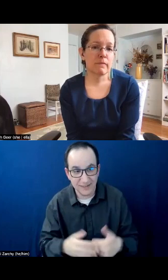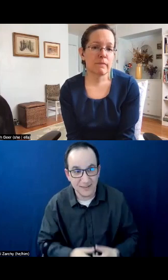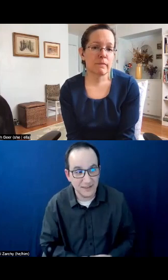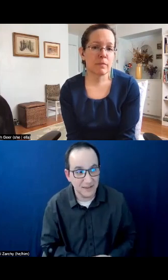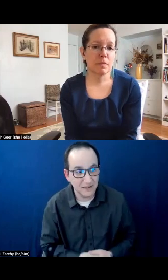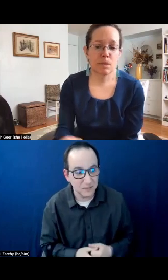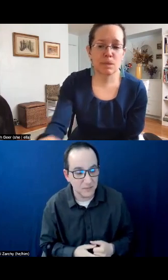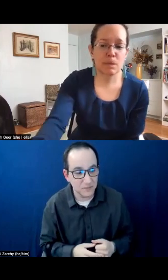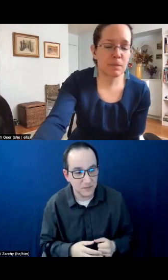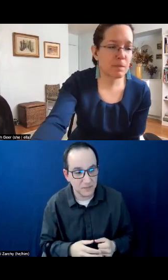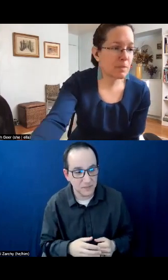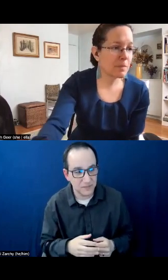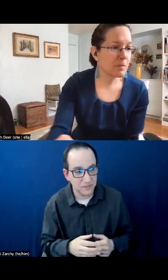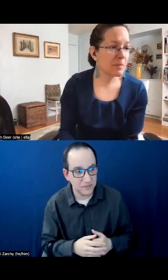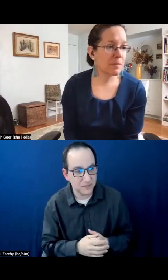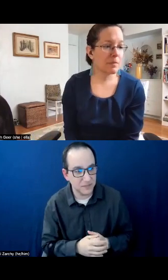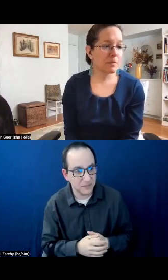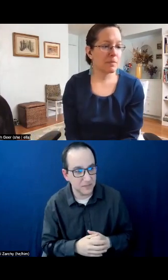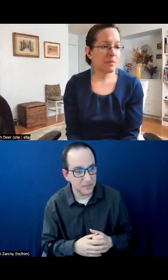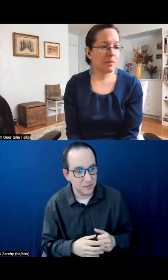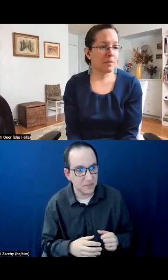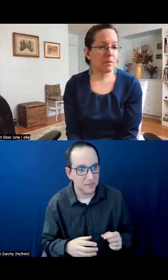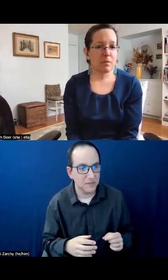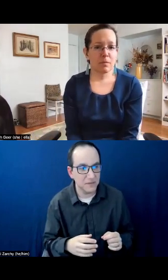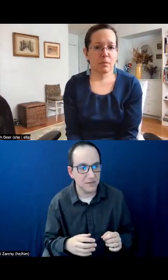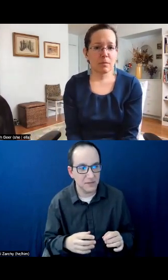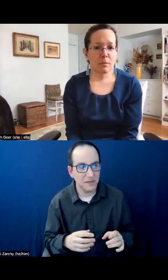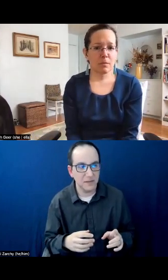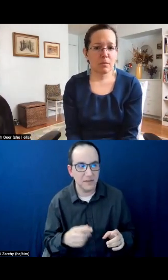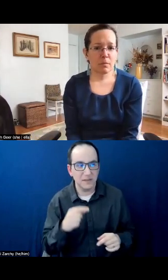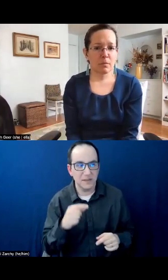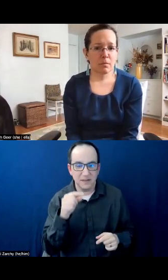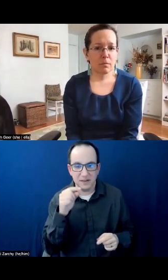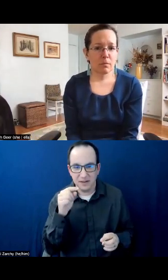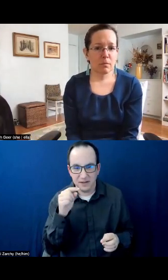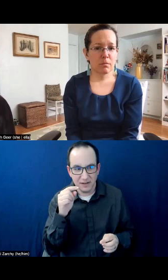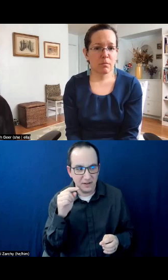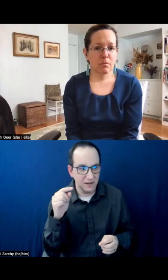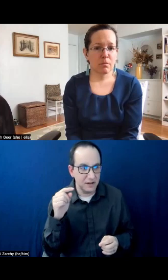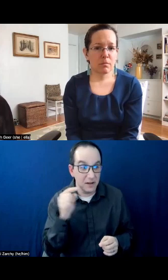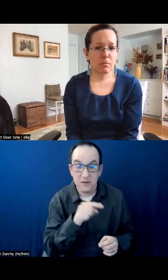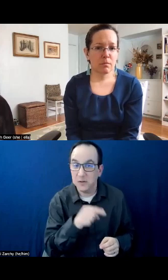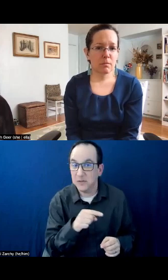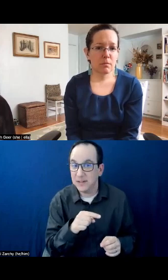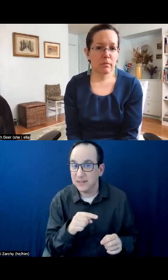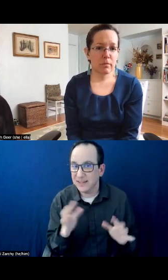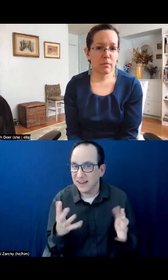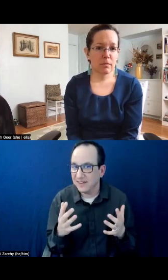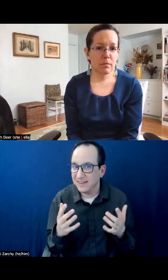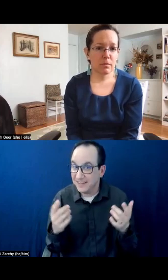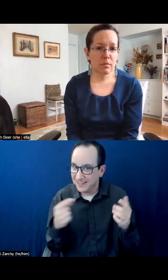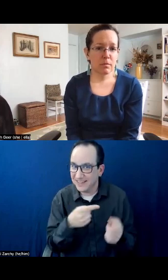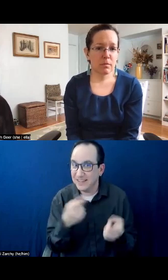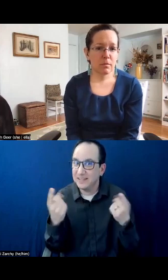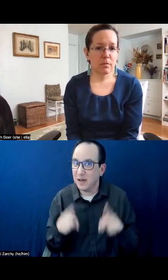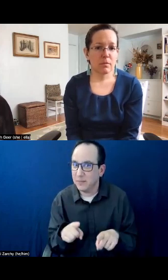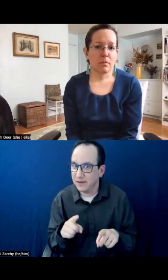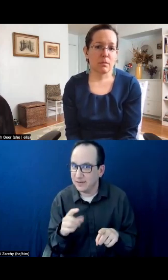review activity, is to go back and use what they've drawn.